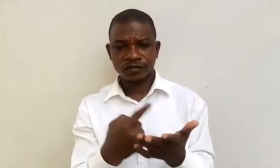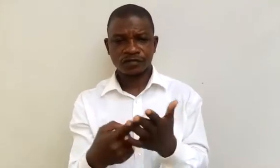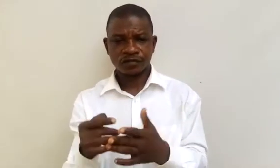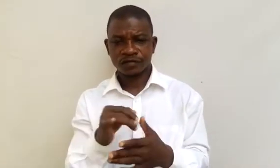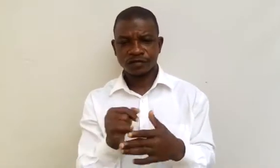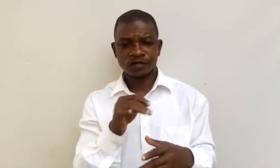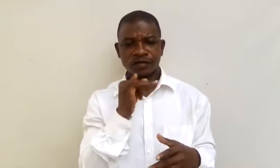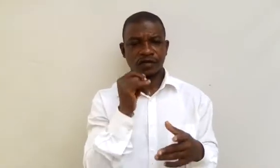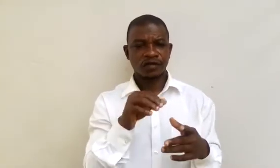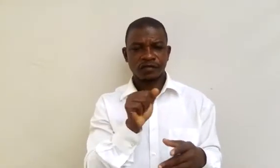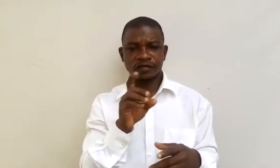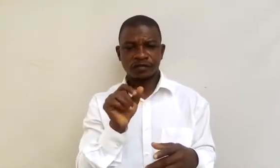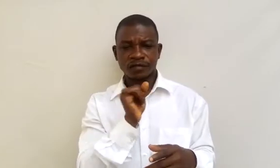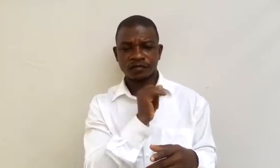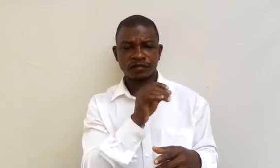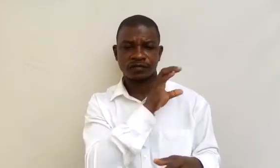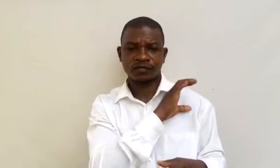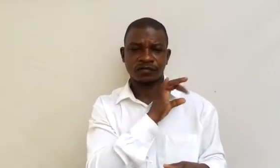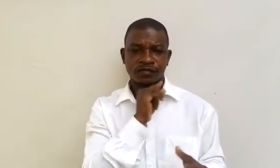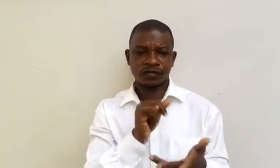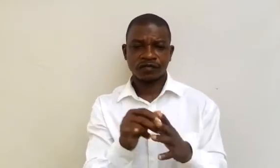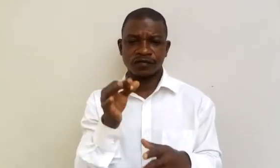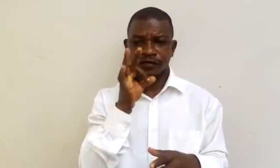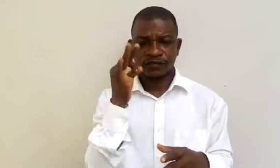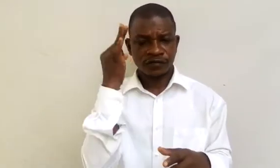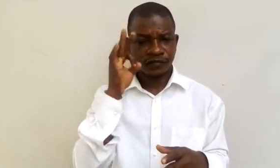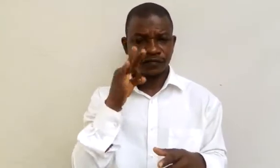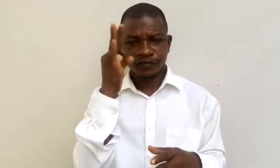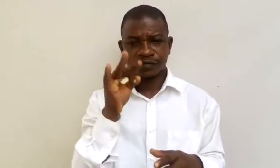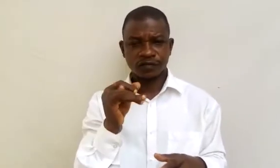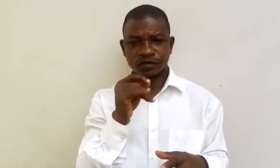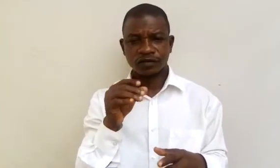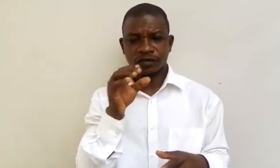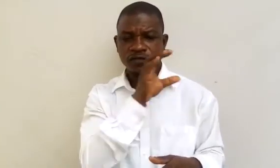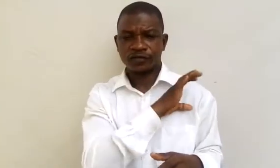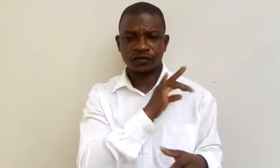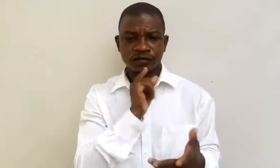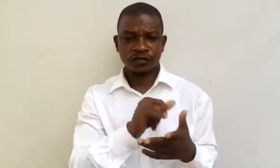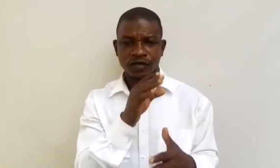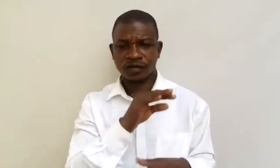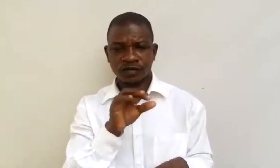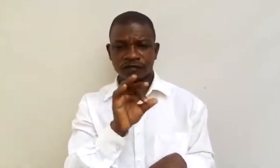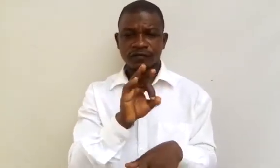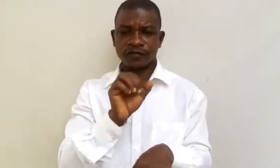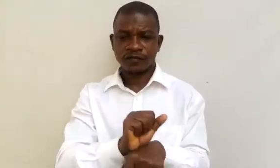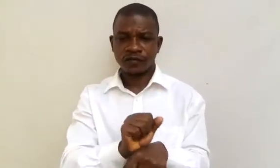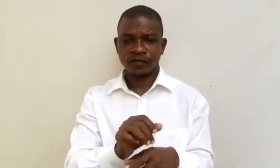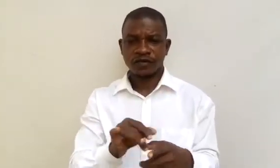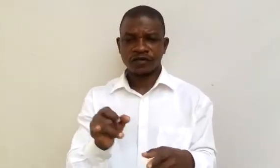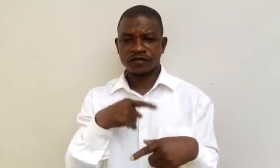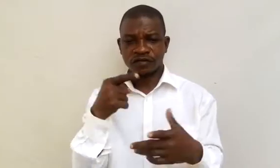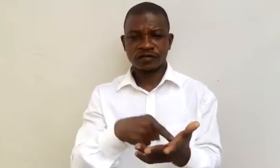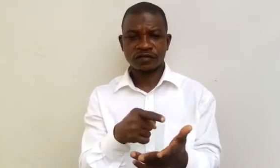features, it has to do with the features and the function. These features may be